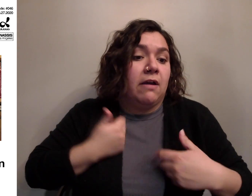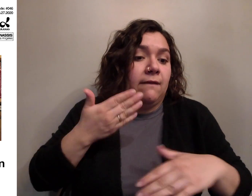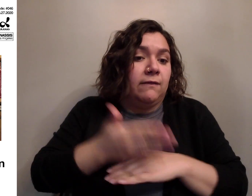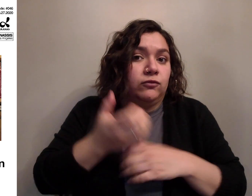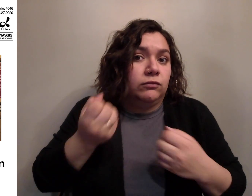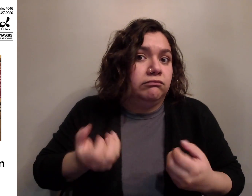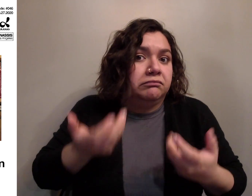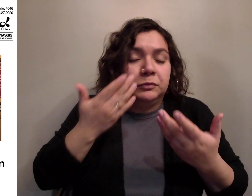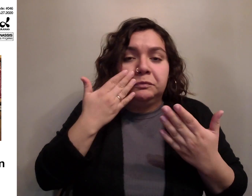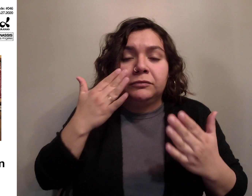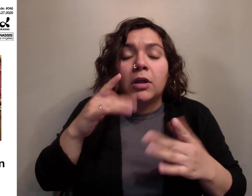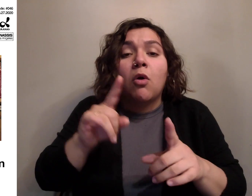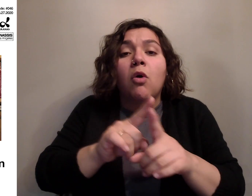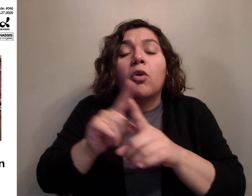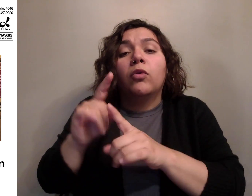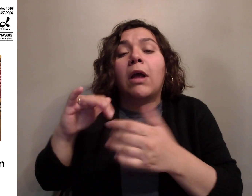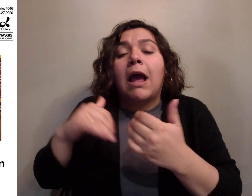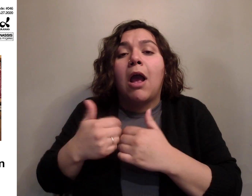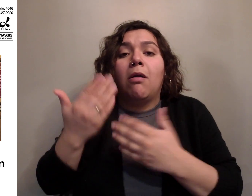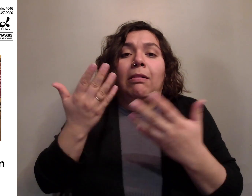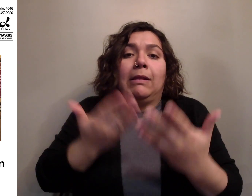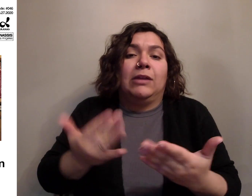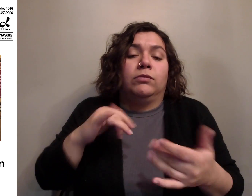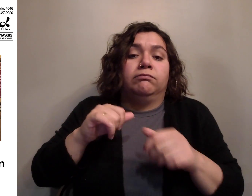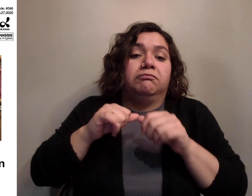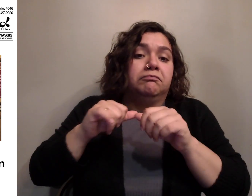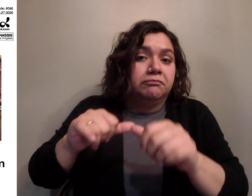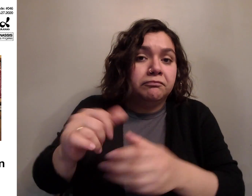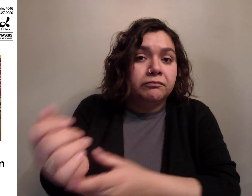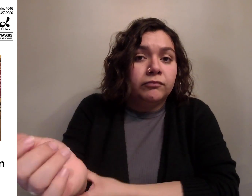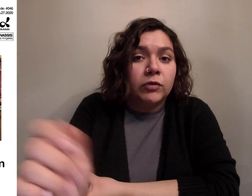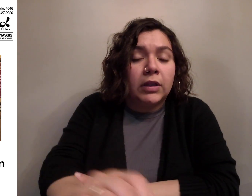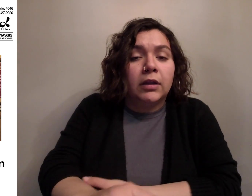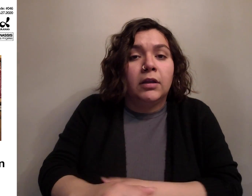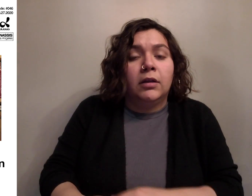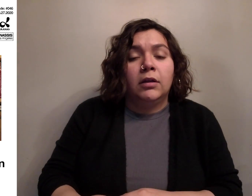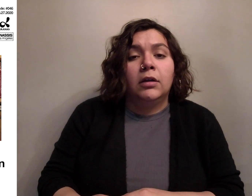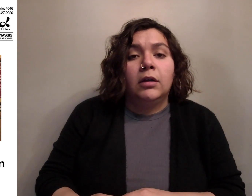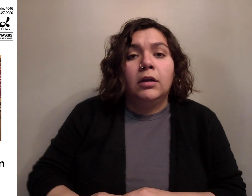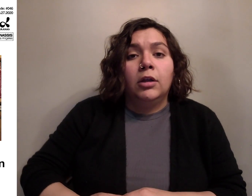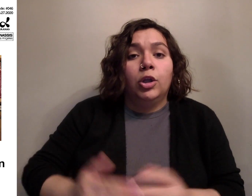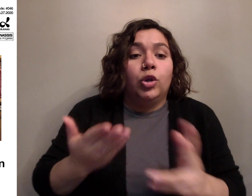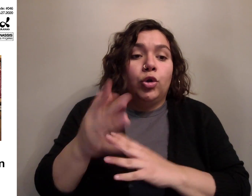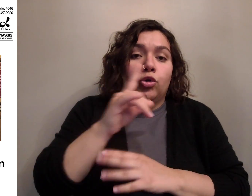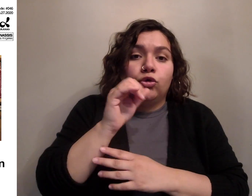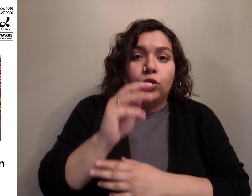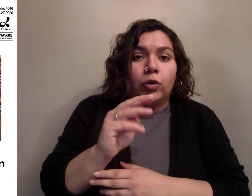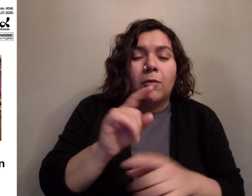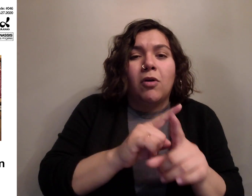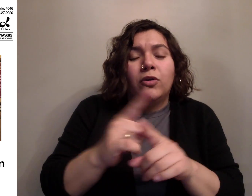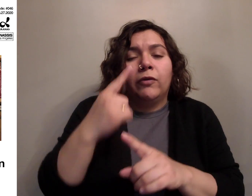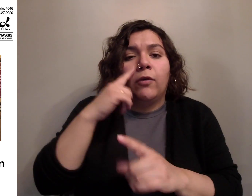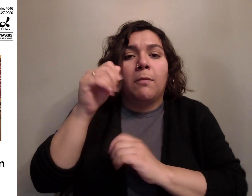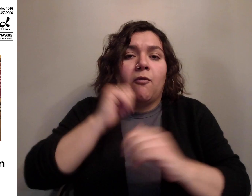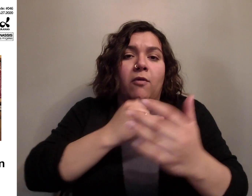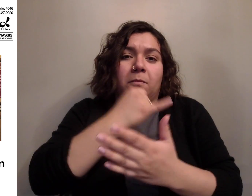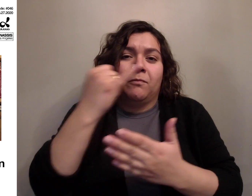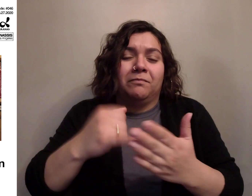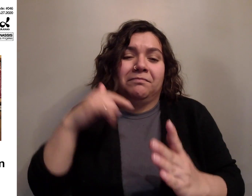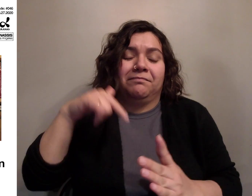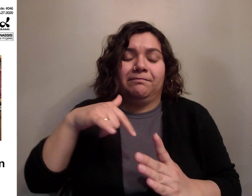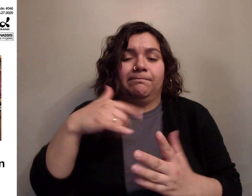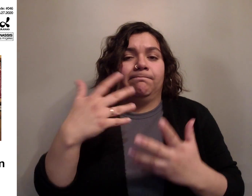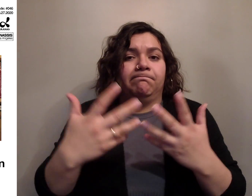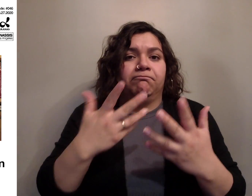much will survive and how things will be able to go on and resume in the performing